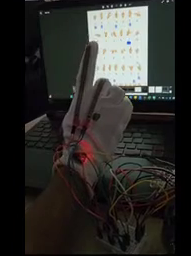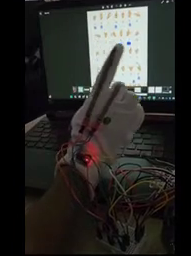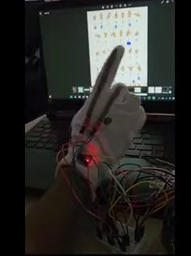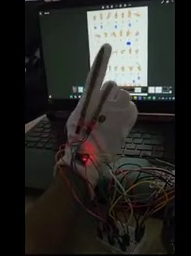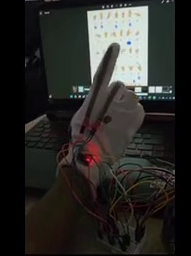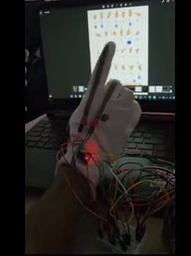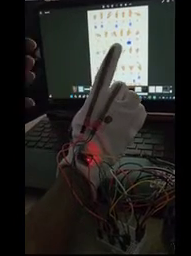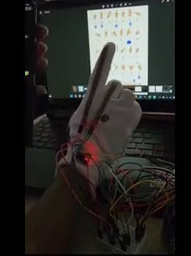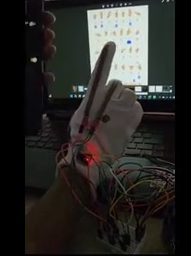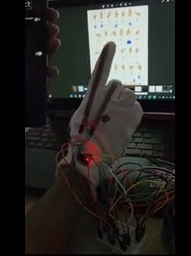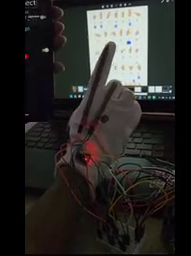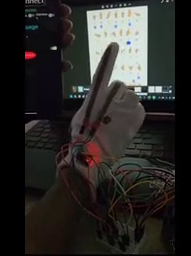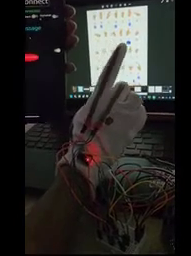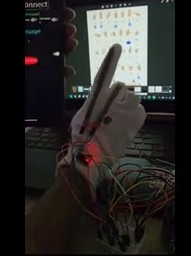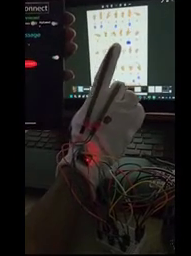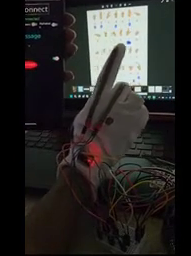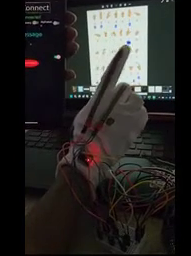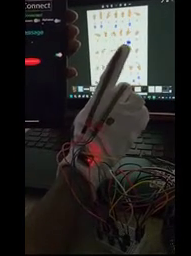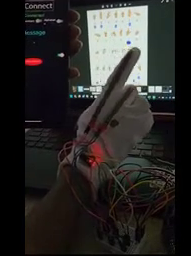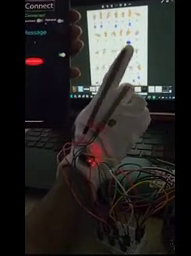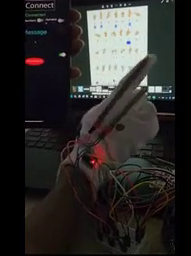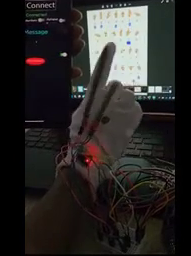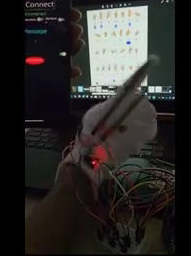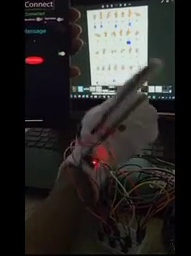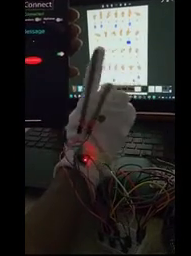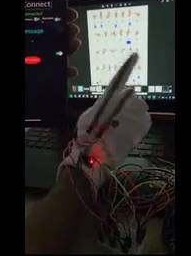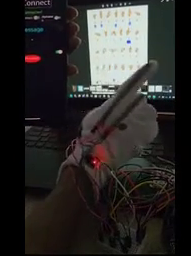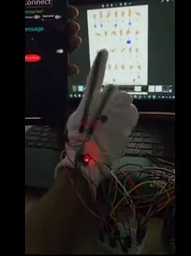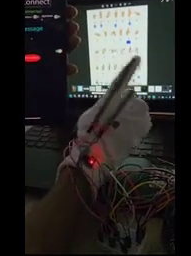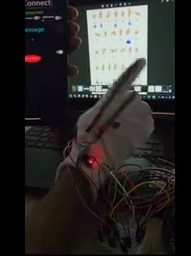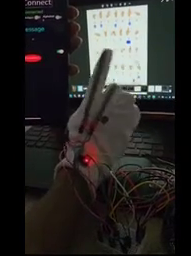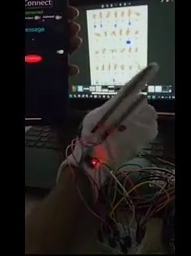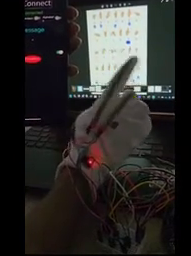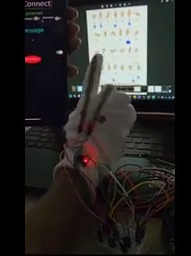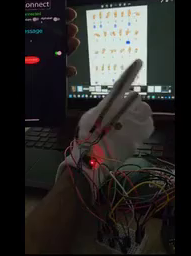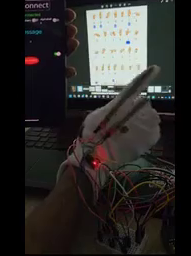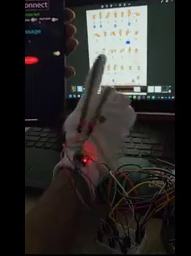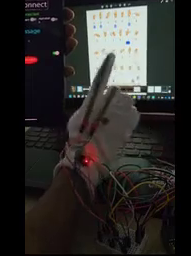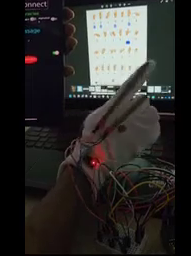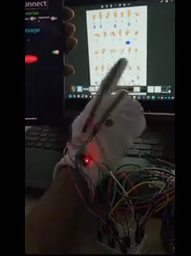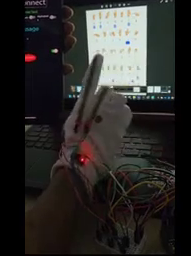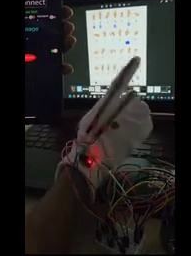Z So you can see it's giving the value Z. Z